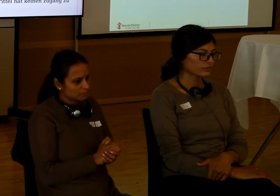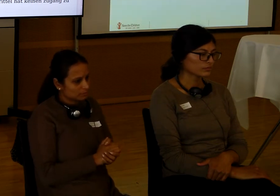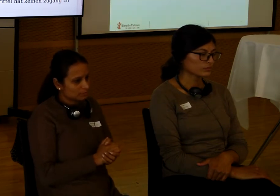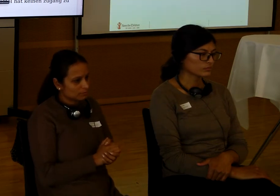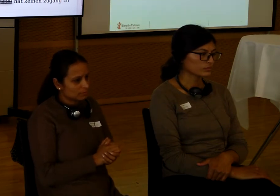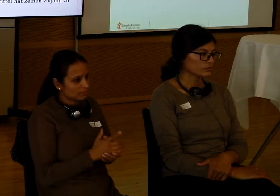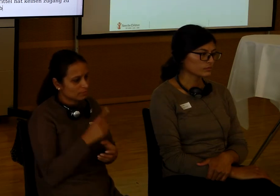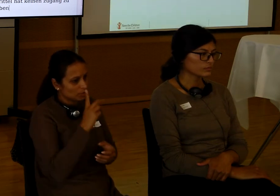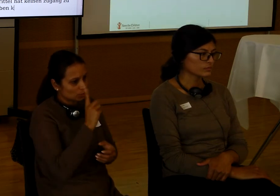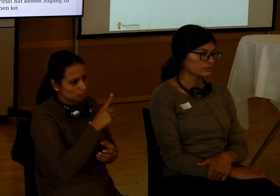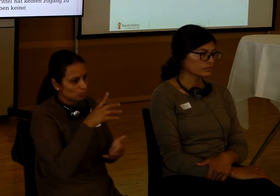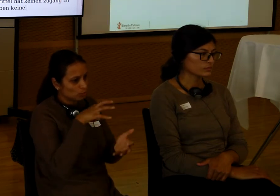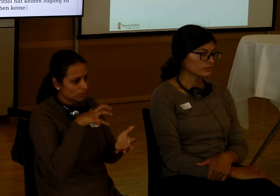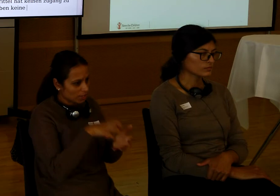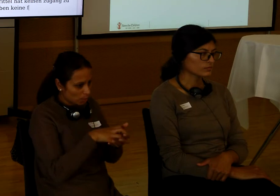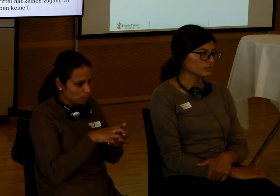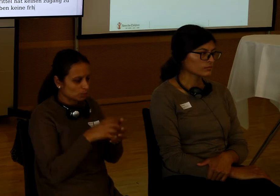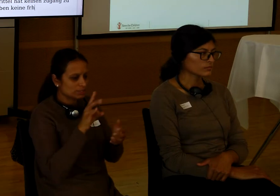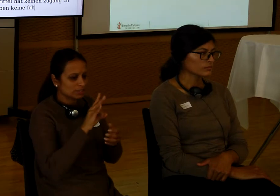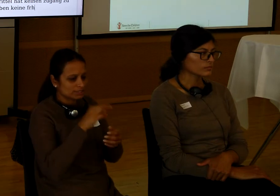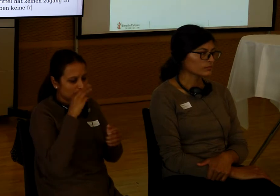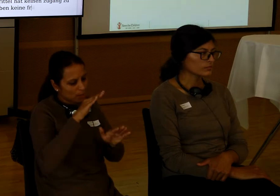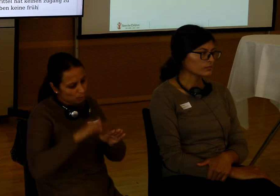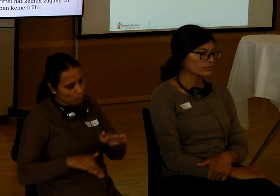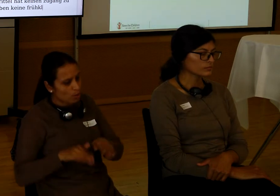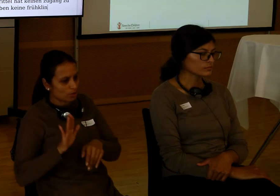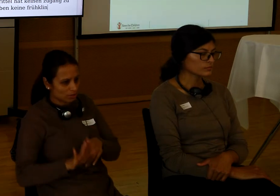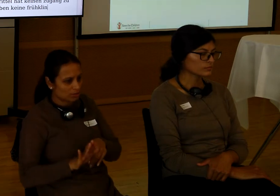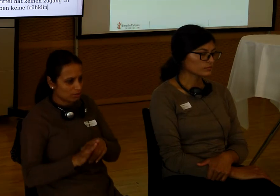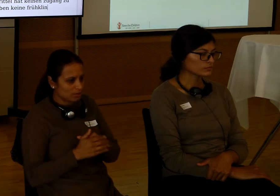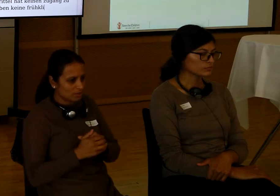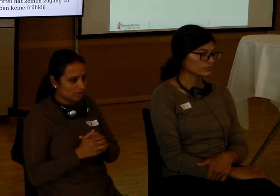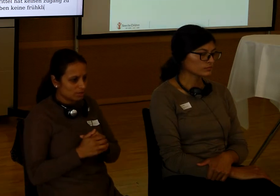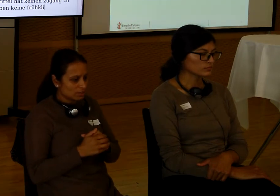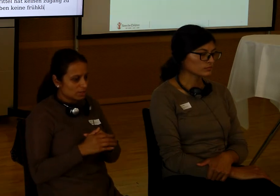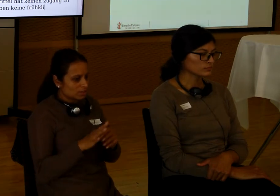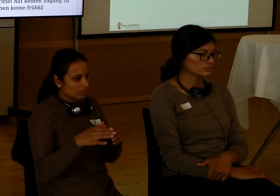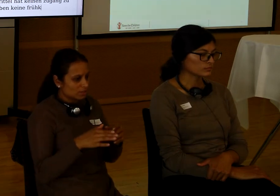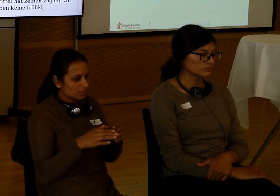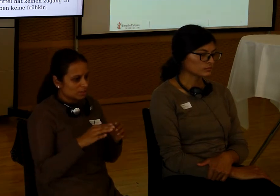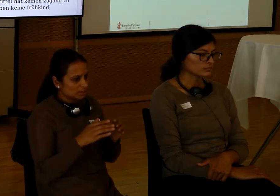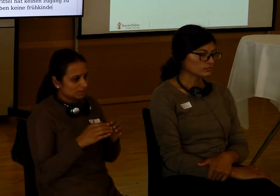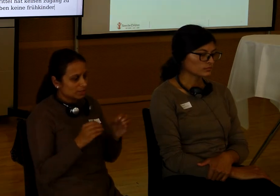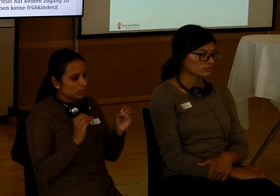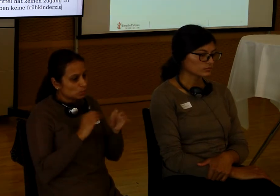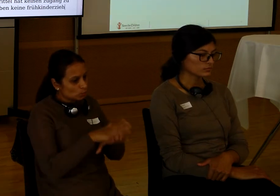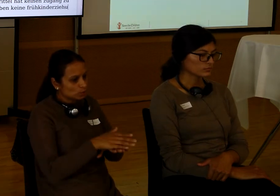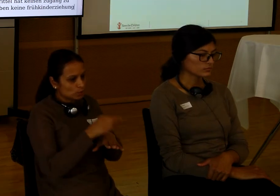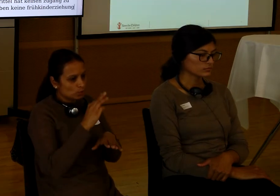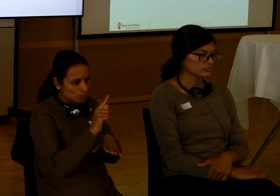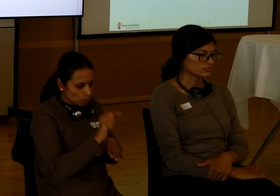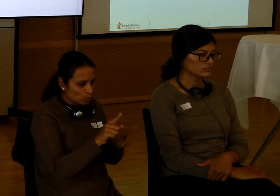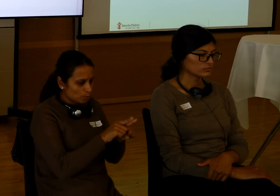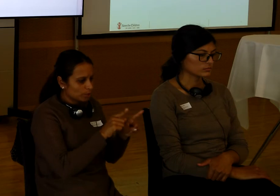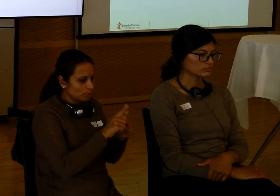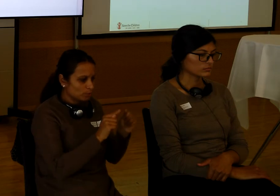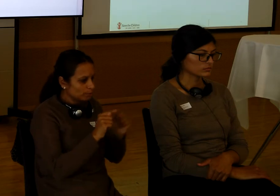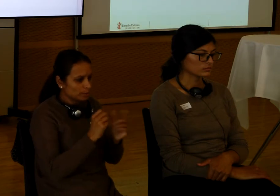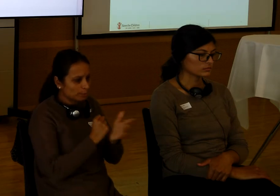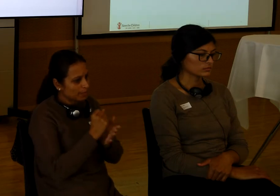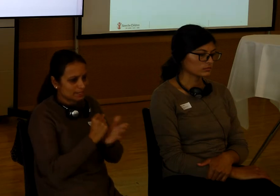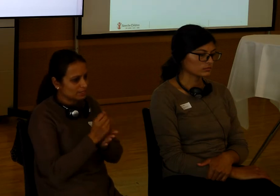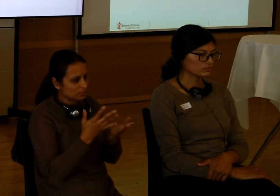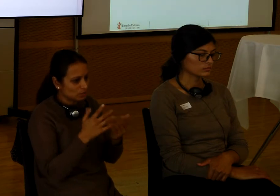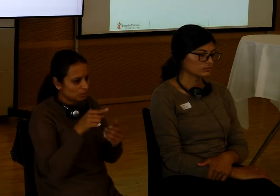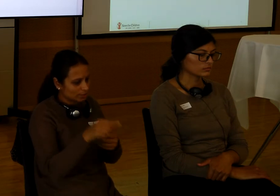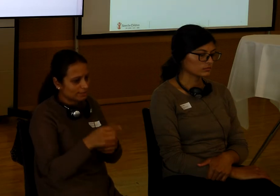Armenia is currently undergoing an education systems reform from segregation to inclusion and has set a target